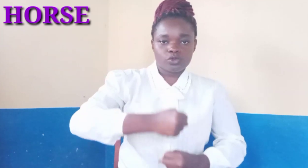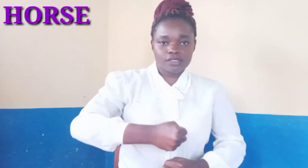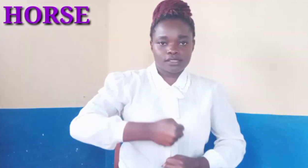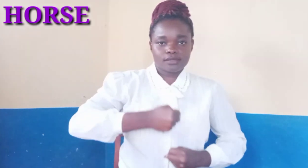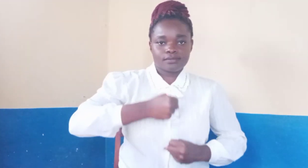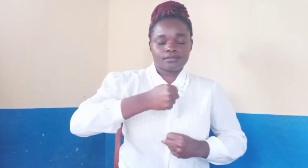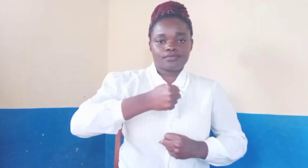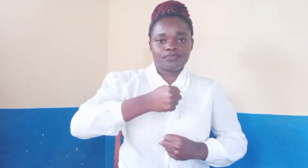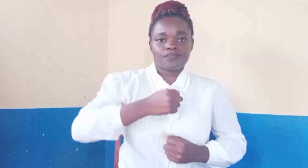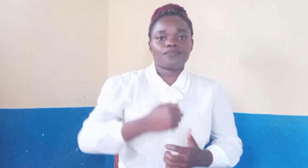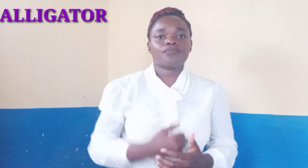Horse.